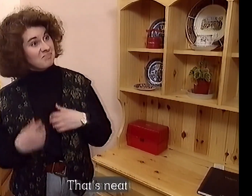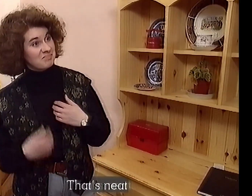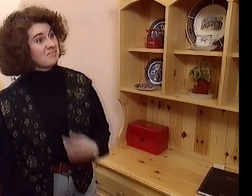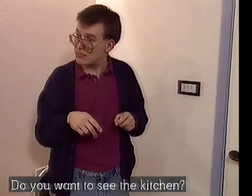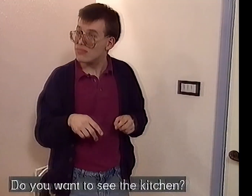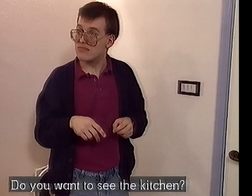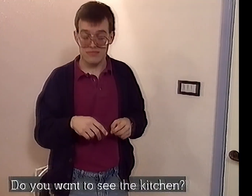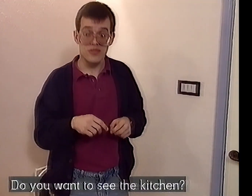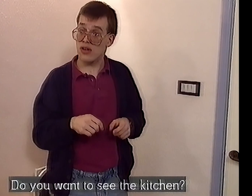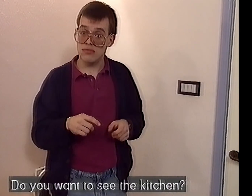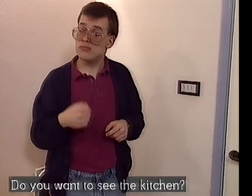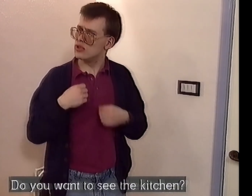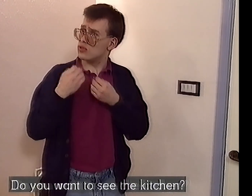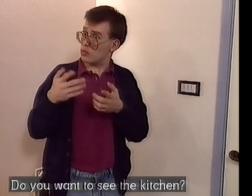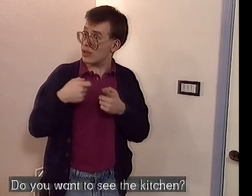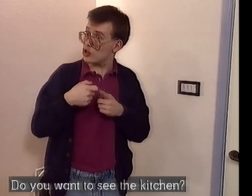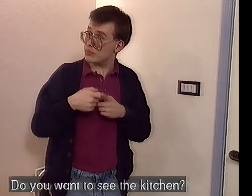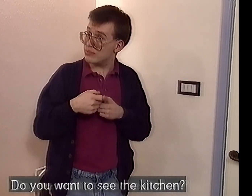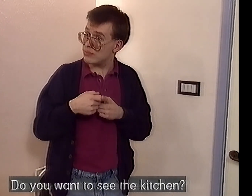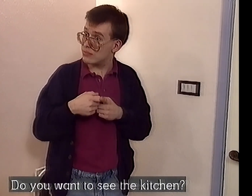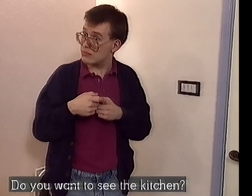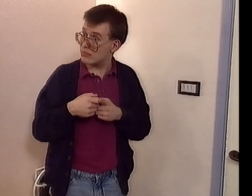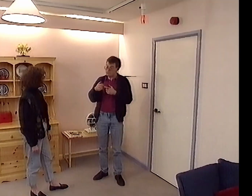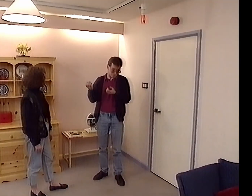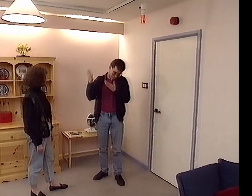Oh, that's neat. Do you want to see the kitchen?